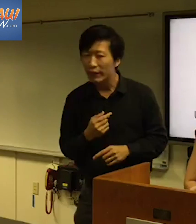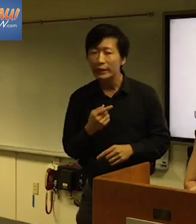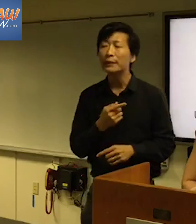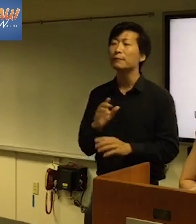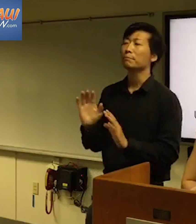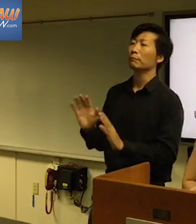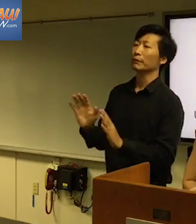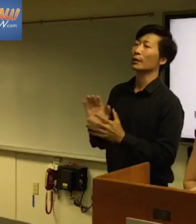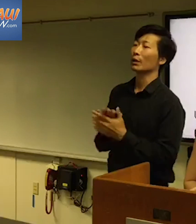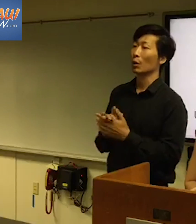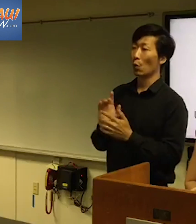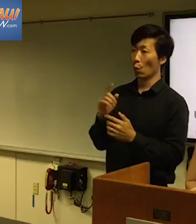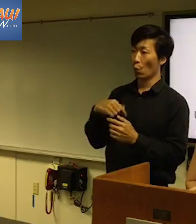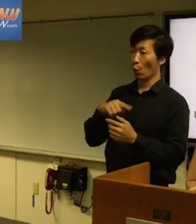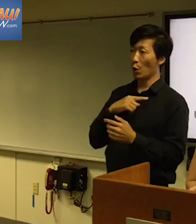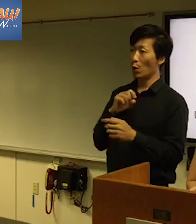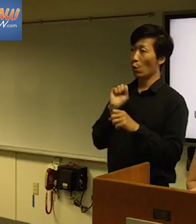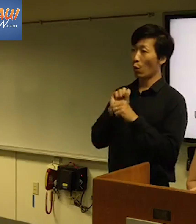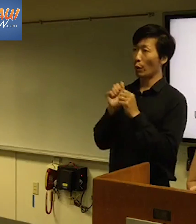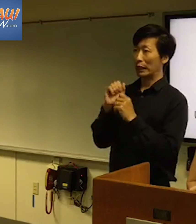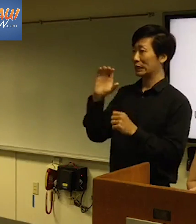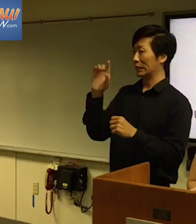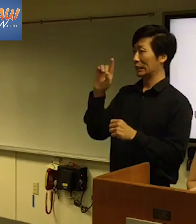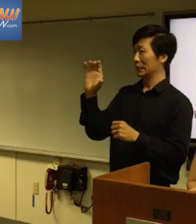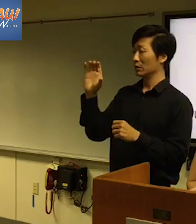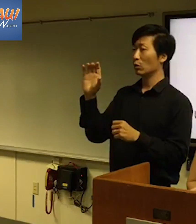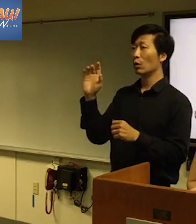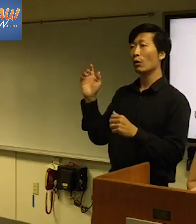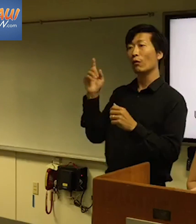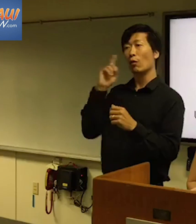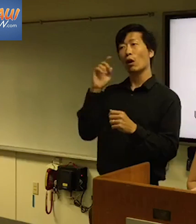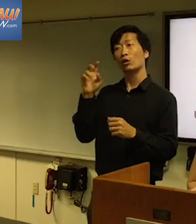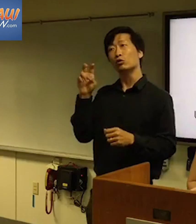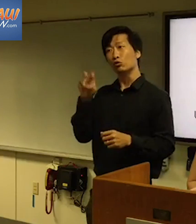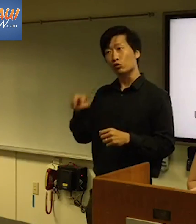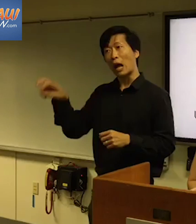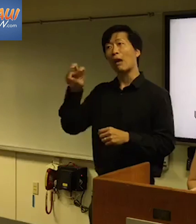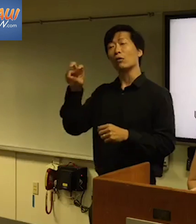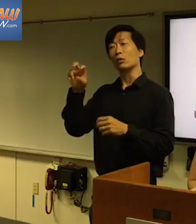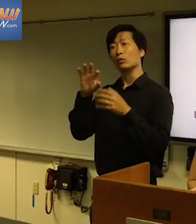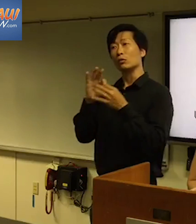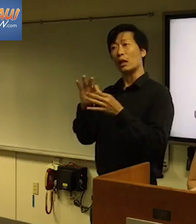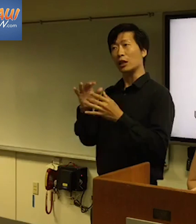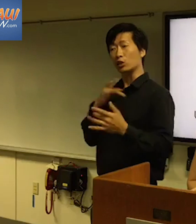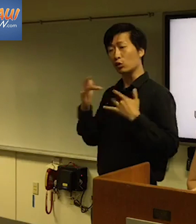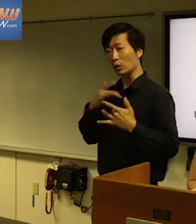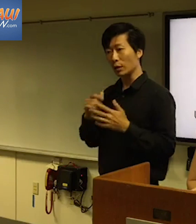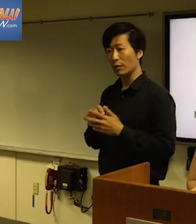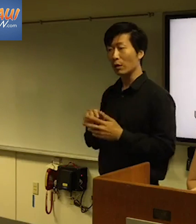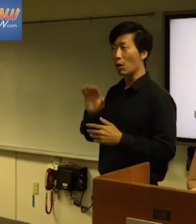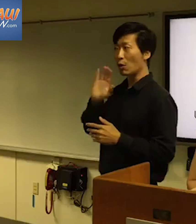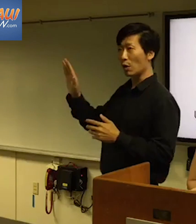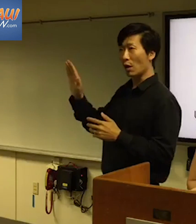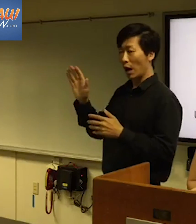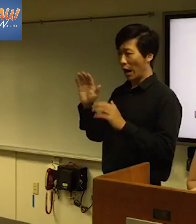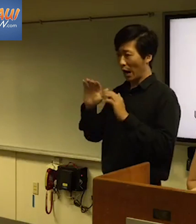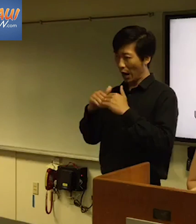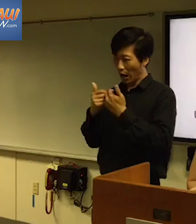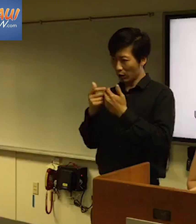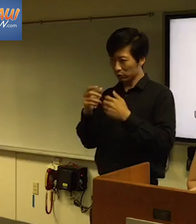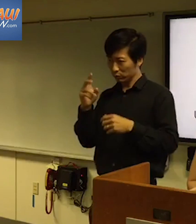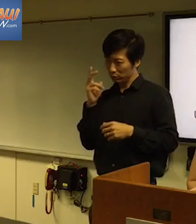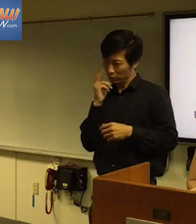circulating. That's expanded dramatically now that we have a number of countries that are struggling with this issue. It's not